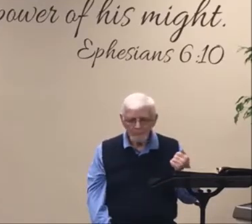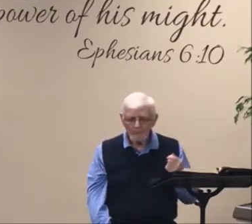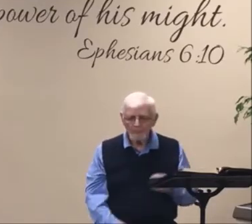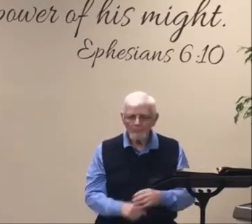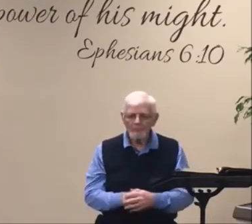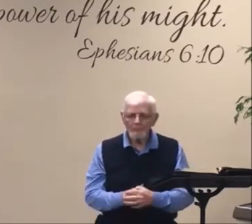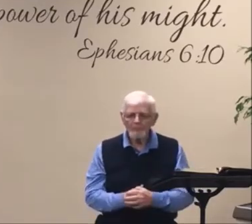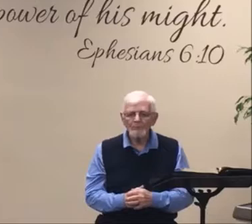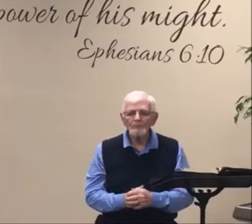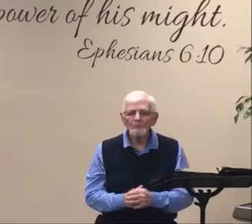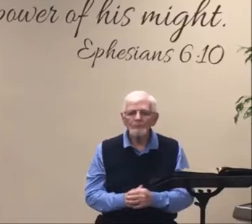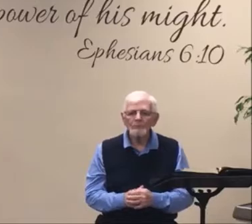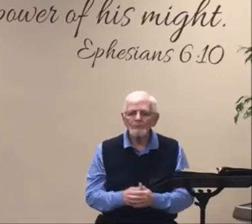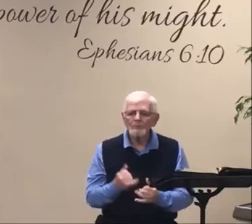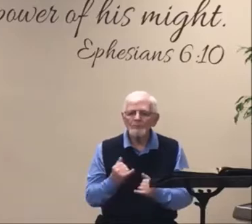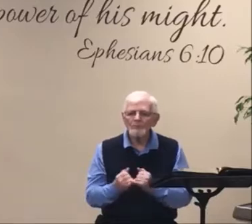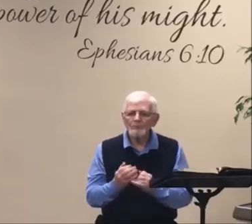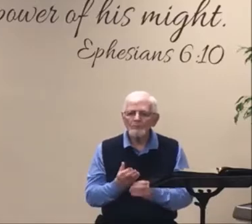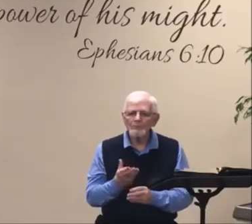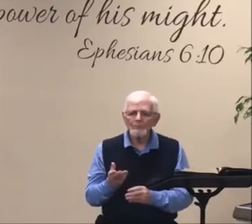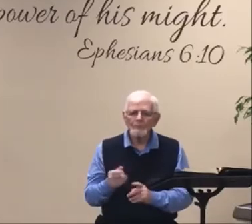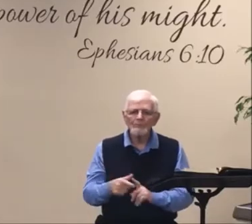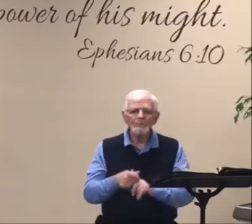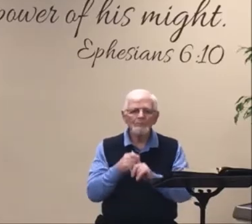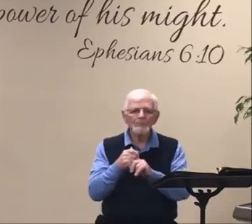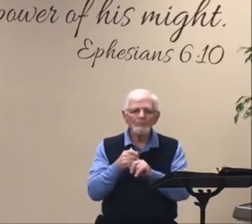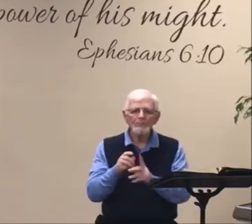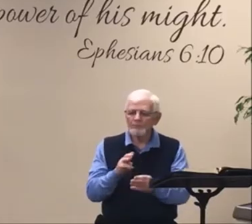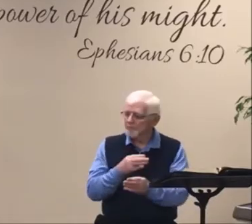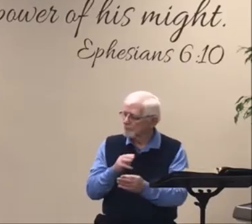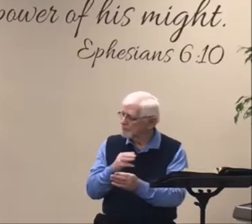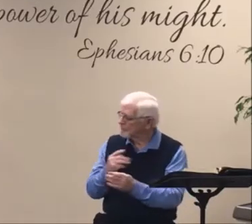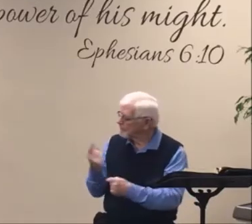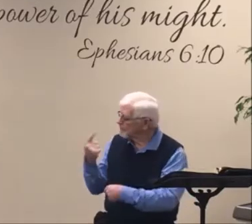And the last thing is we're going to have some special music.